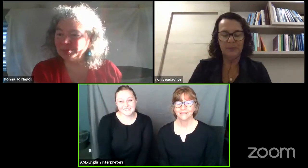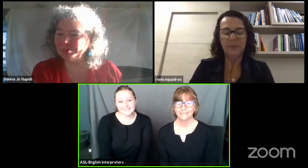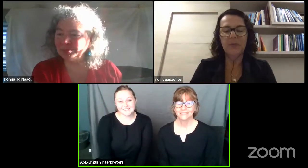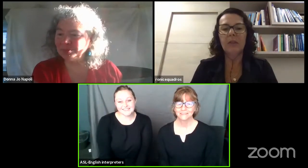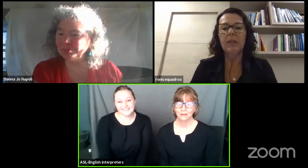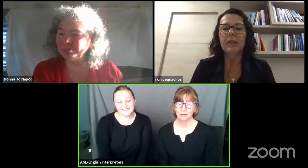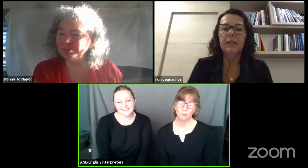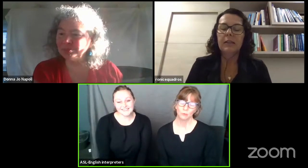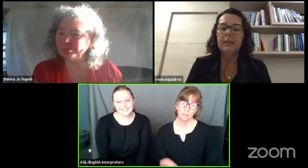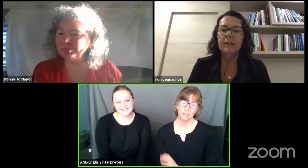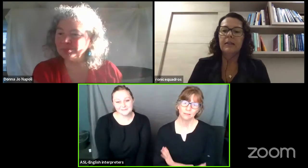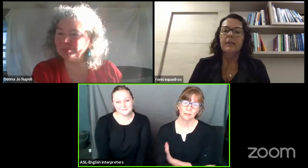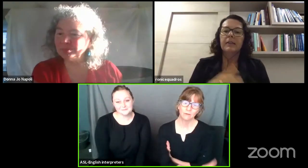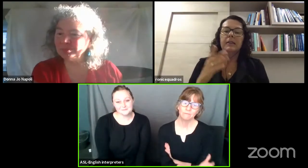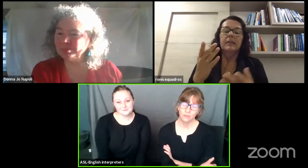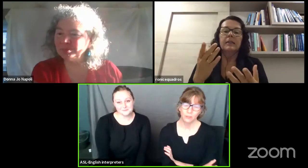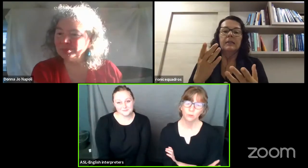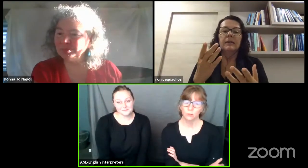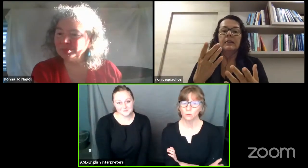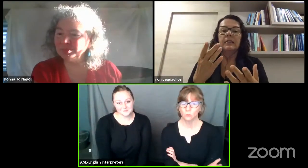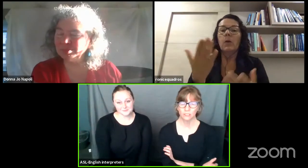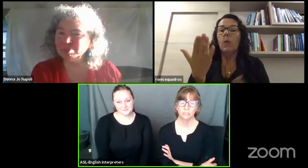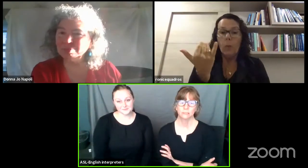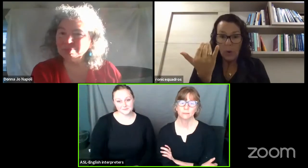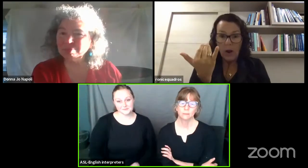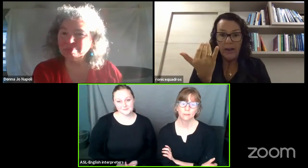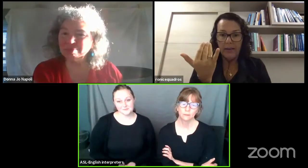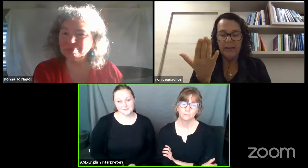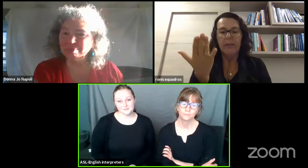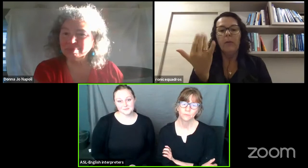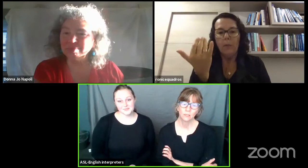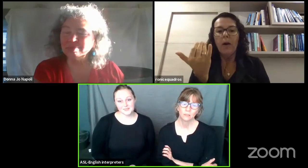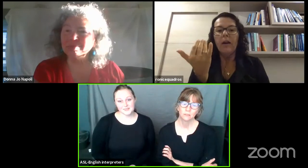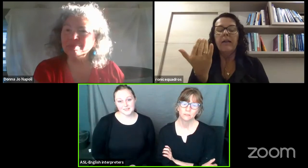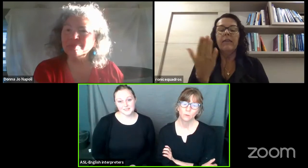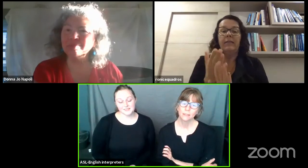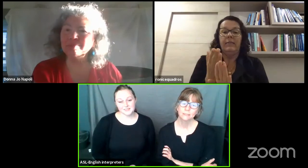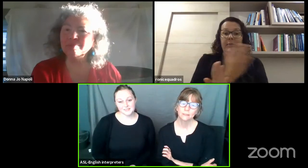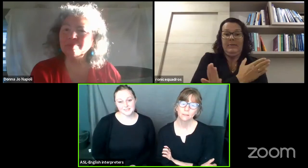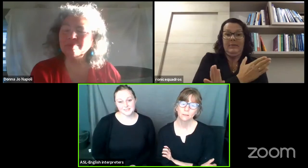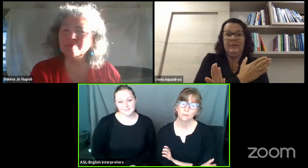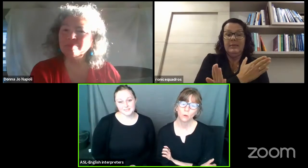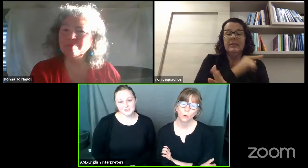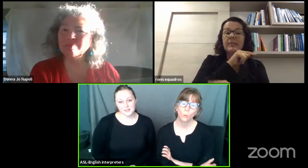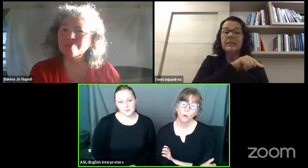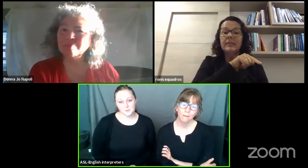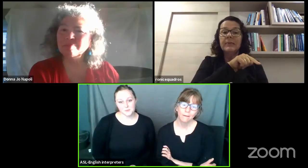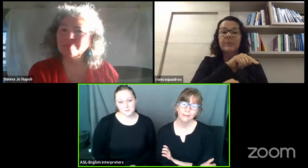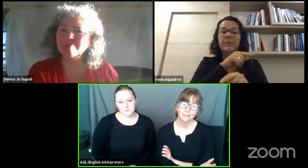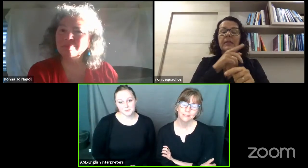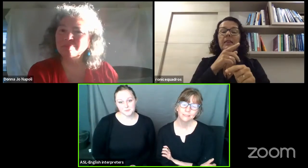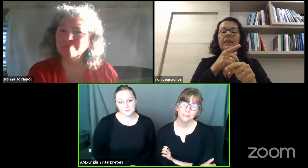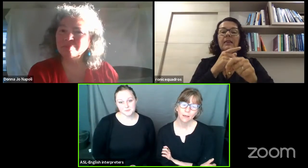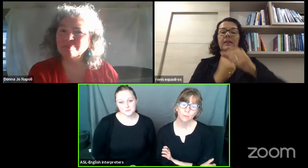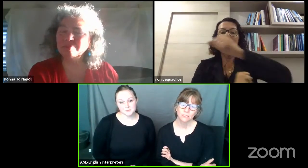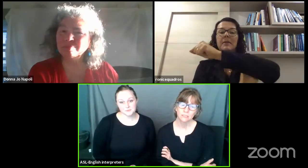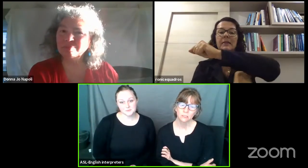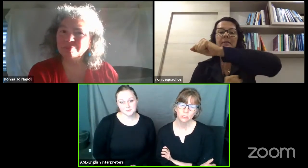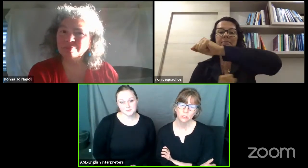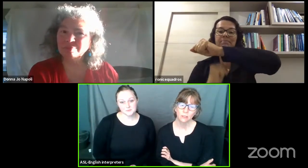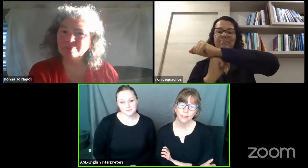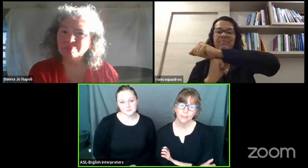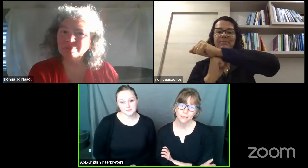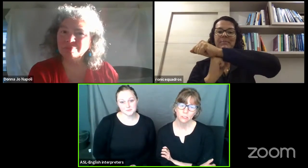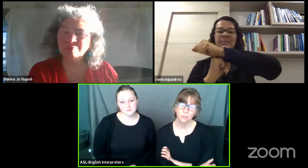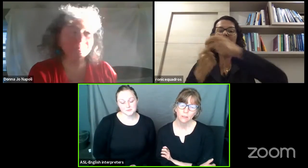I think it's really a very critical question. So asking why it needs to happen at